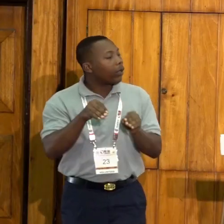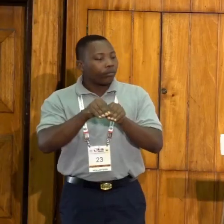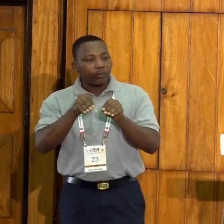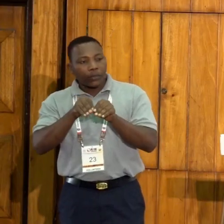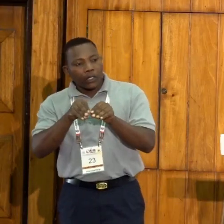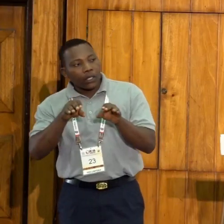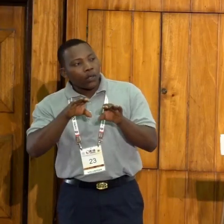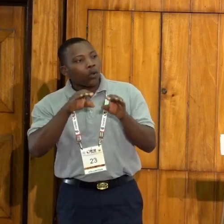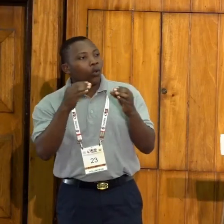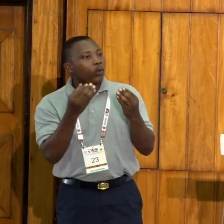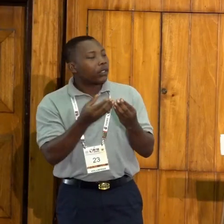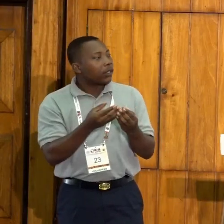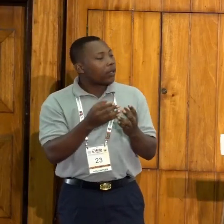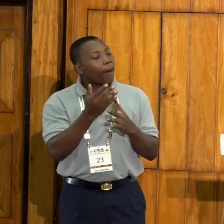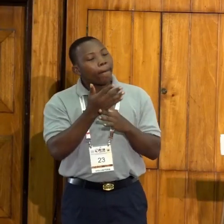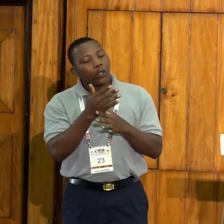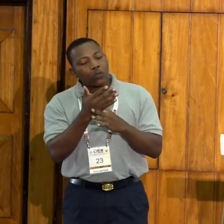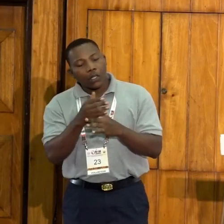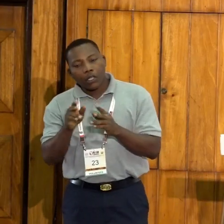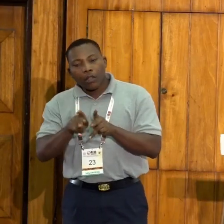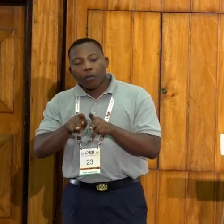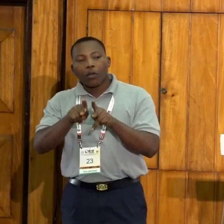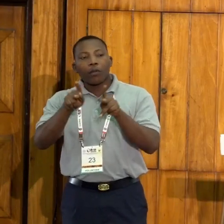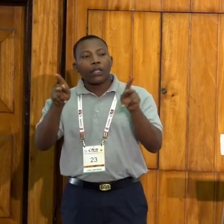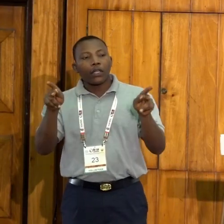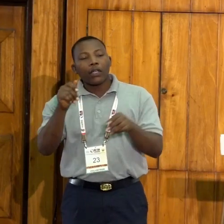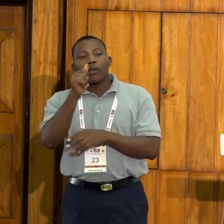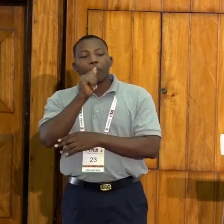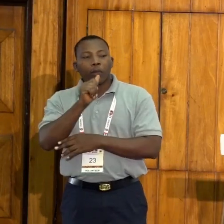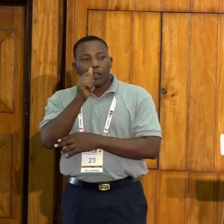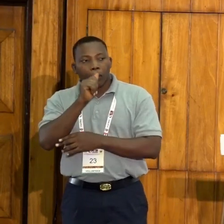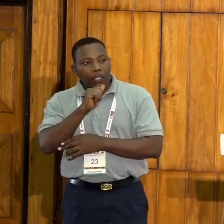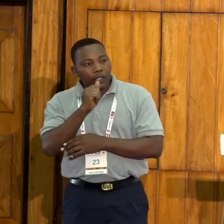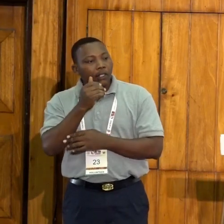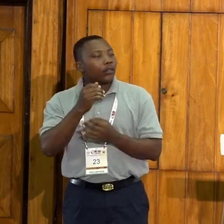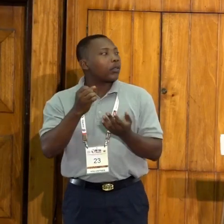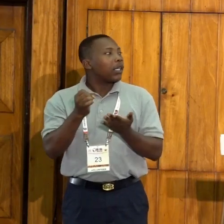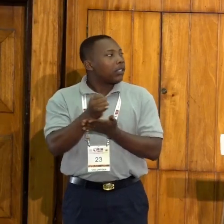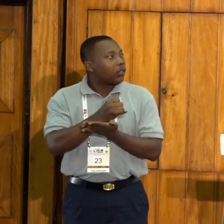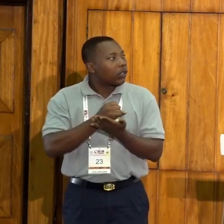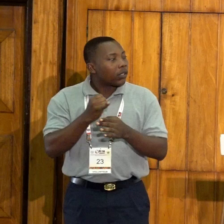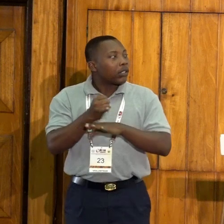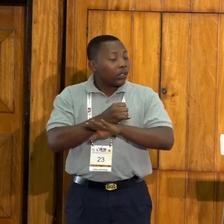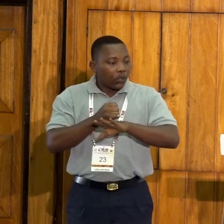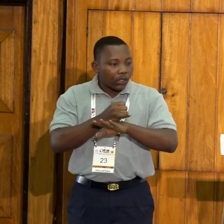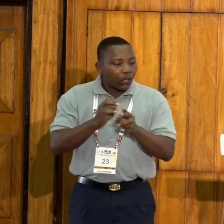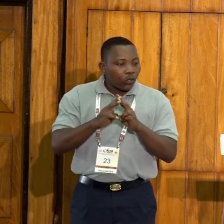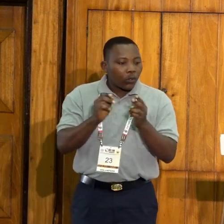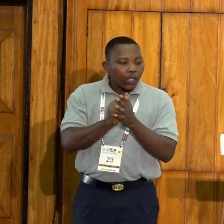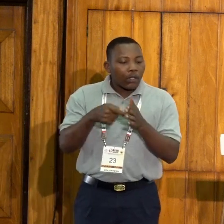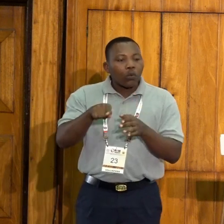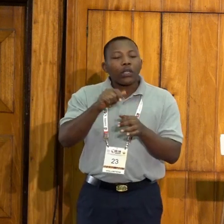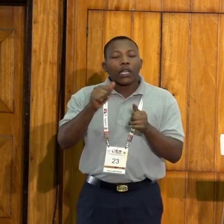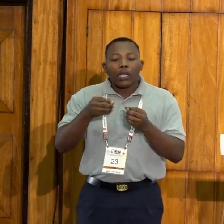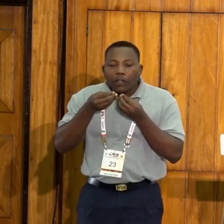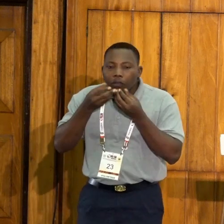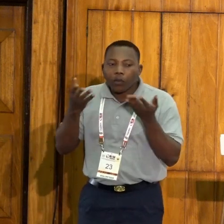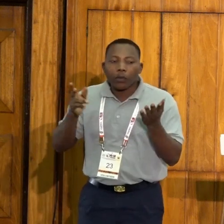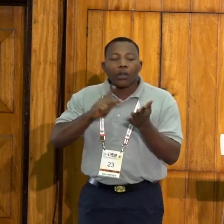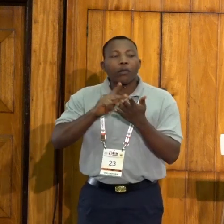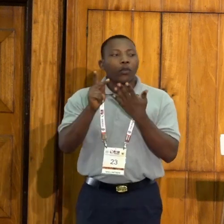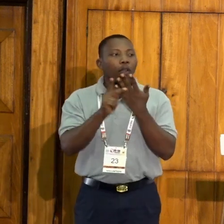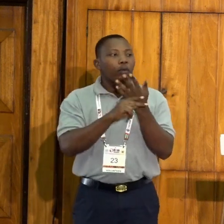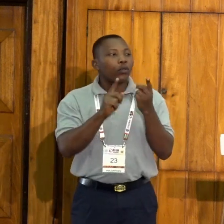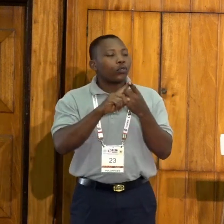community between public and private health facilities so that we can inform our programming to ensure